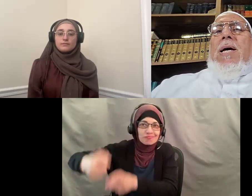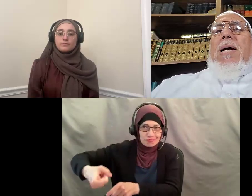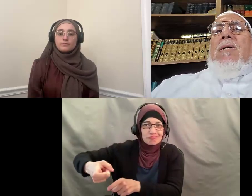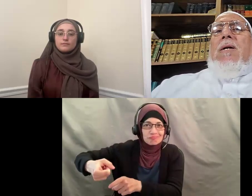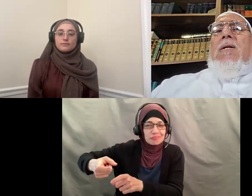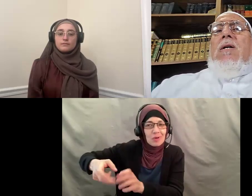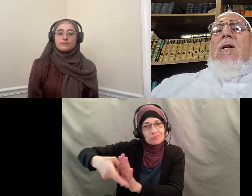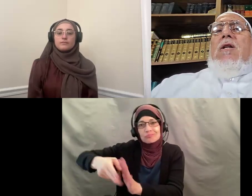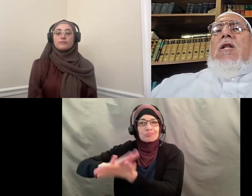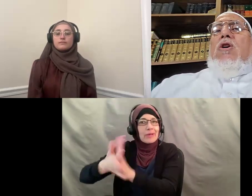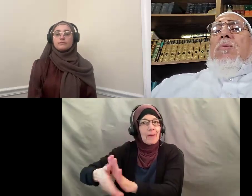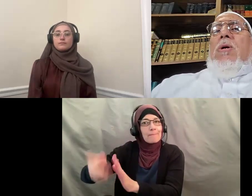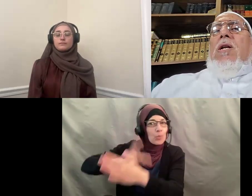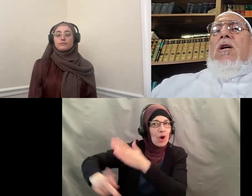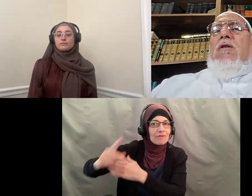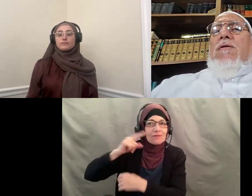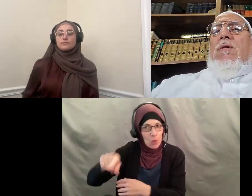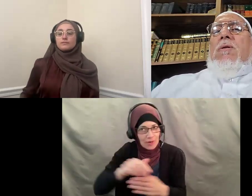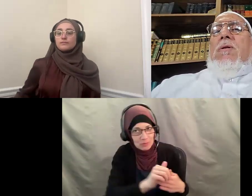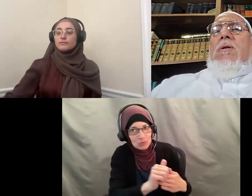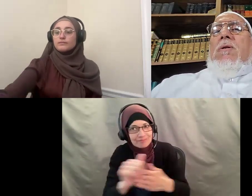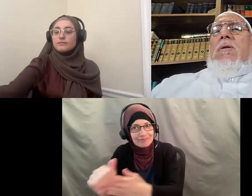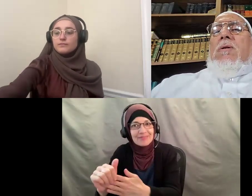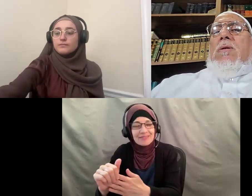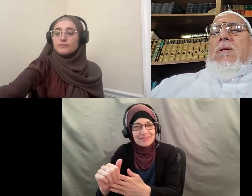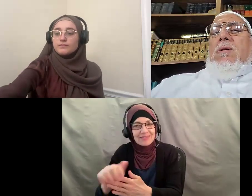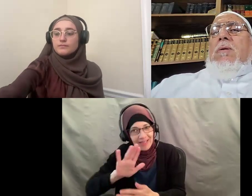So the ayah says, the community of Lut